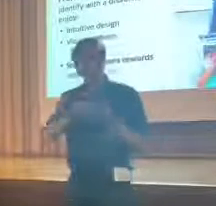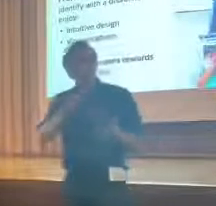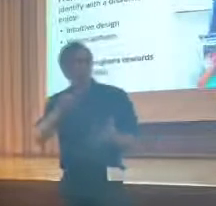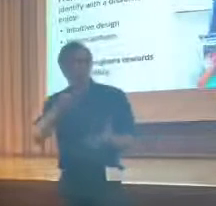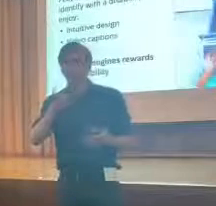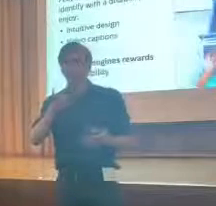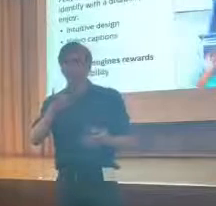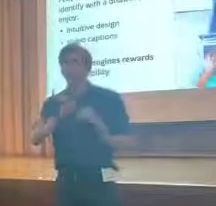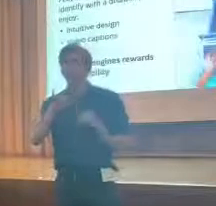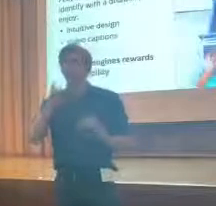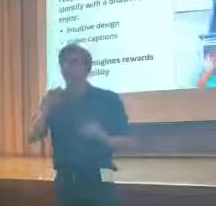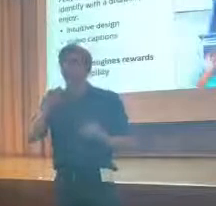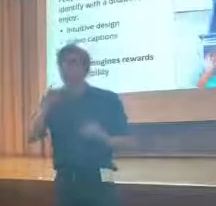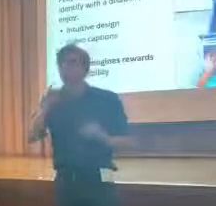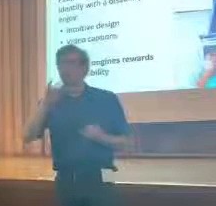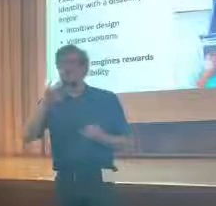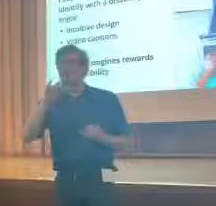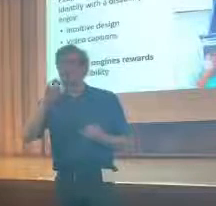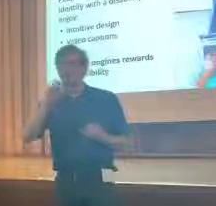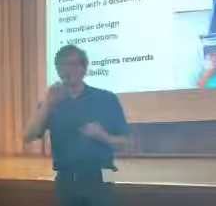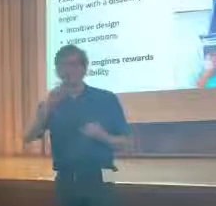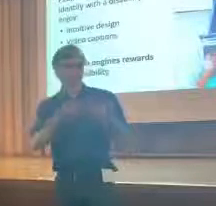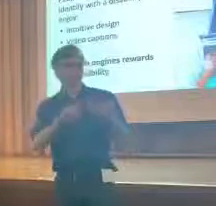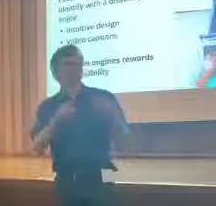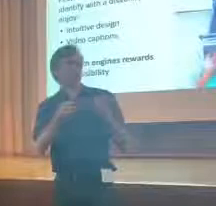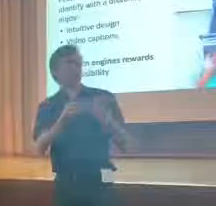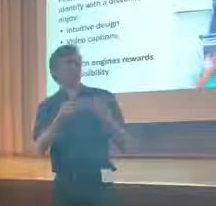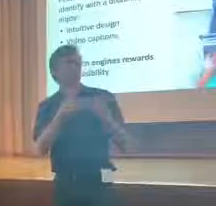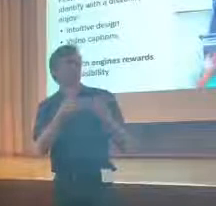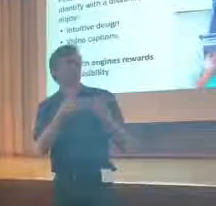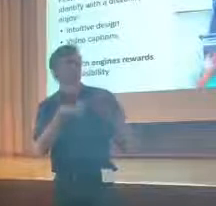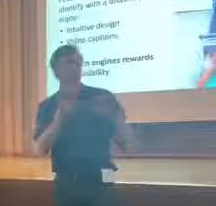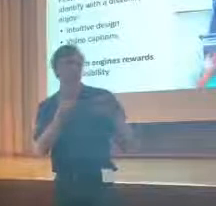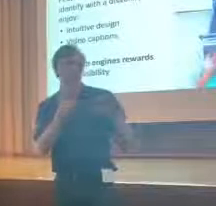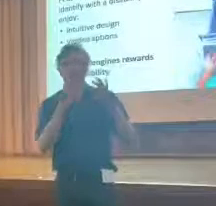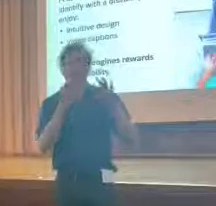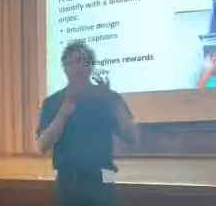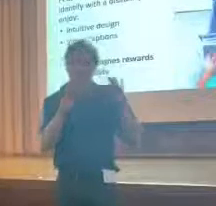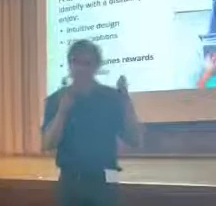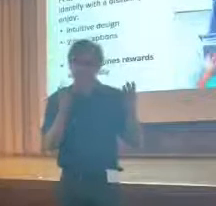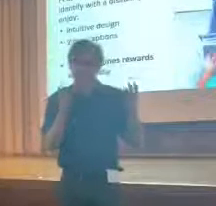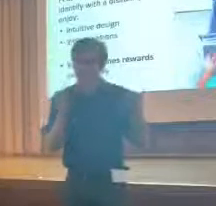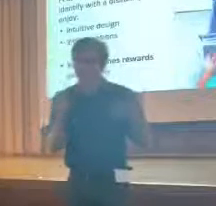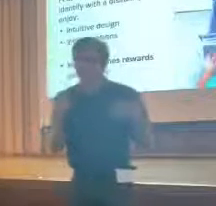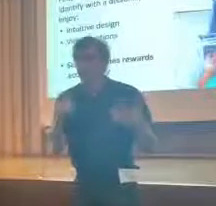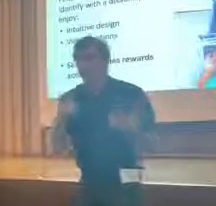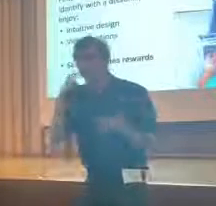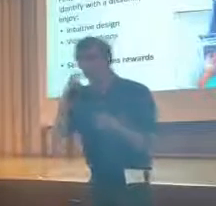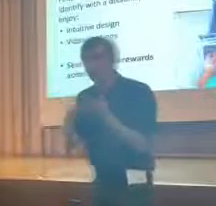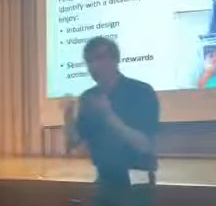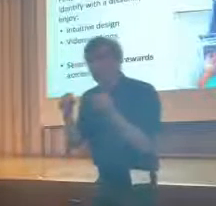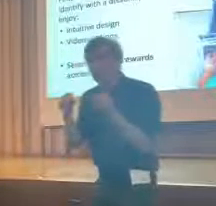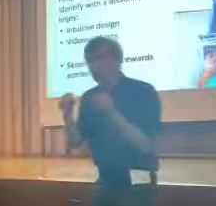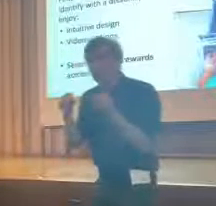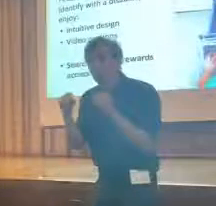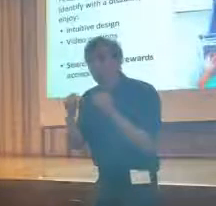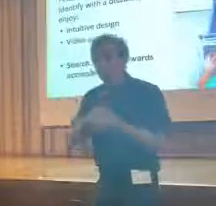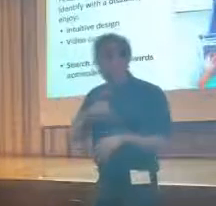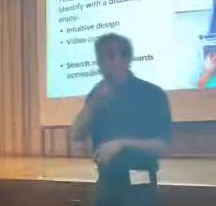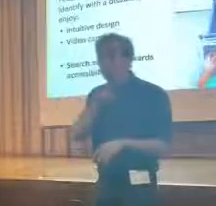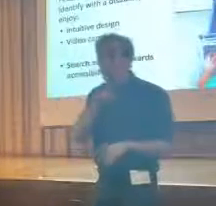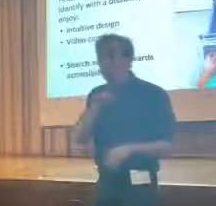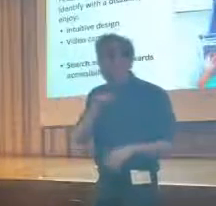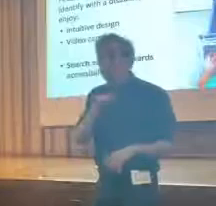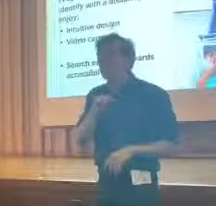And a growing number of people my age really, really like video captions. Why? Because there is a phenomenon